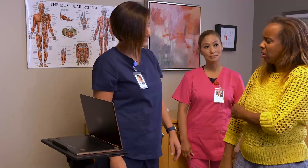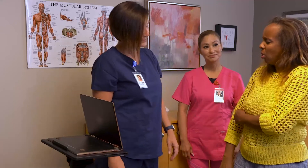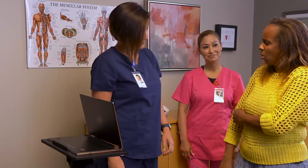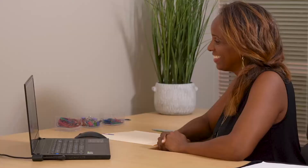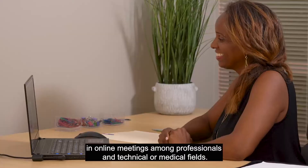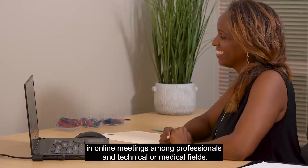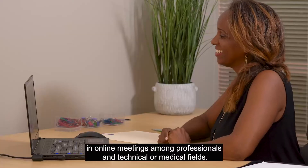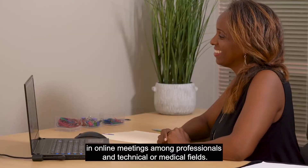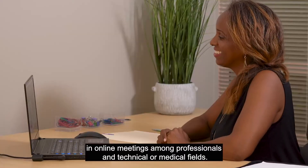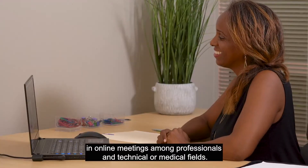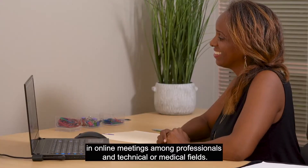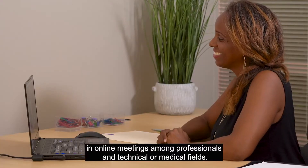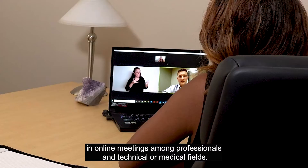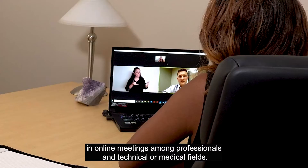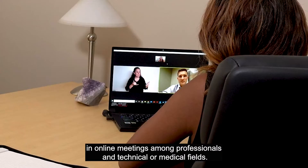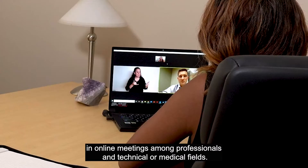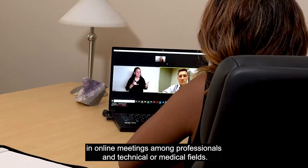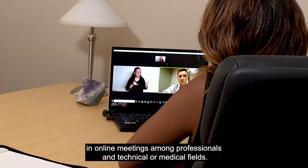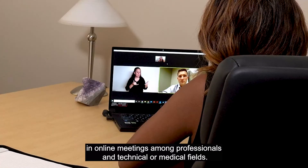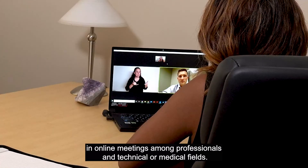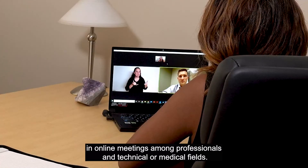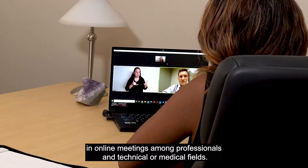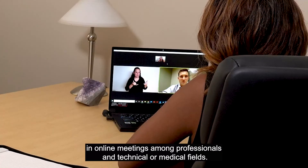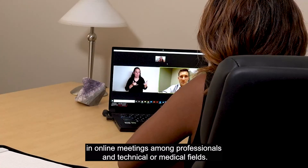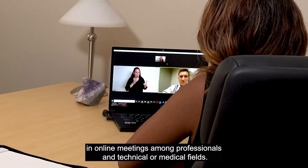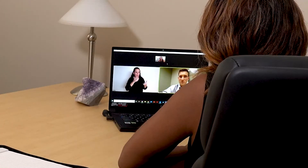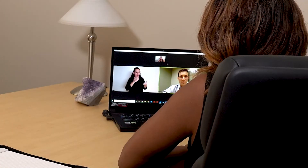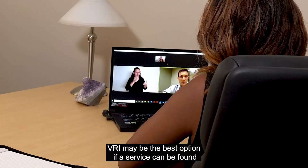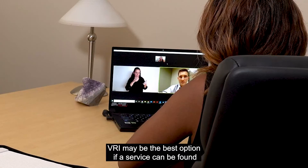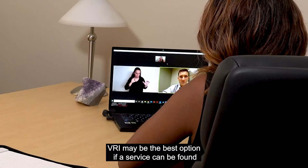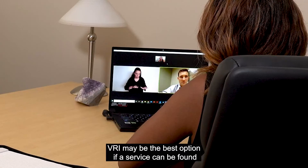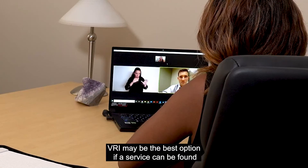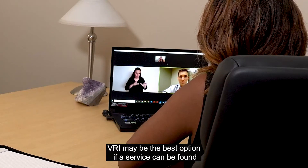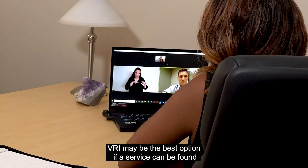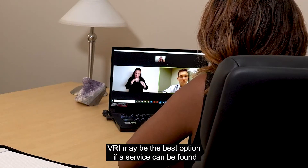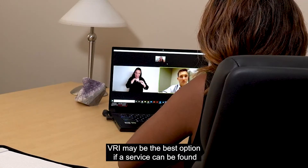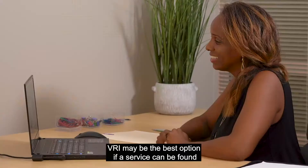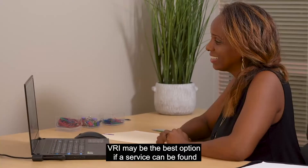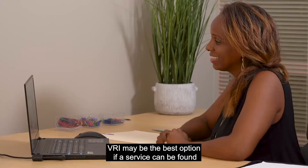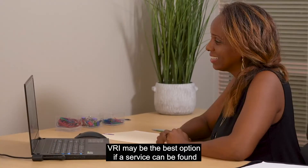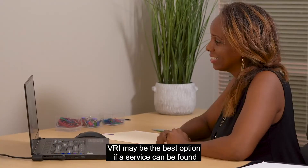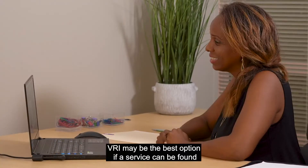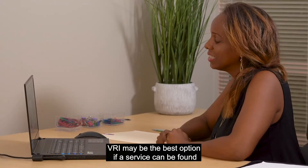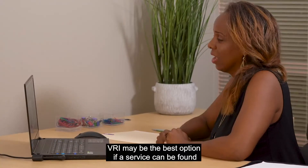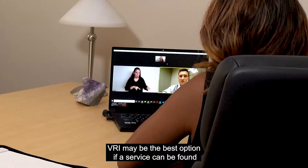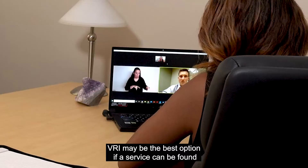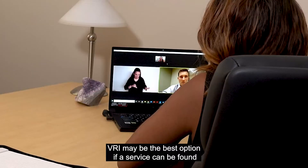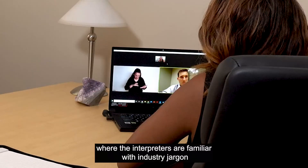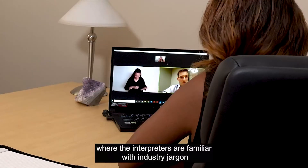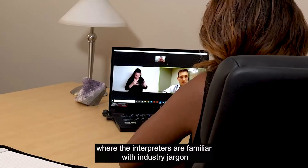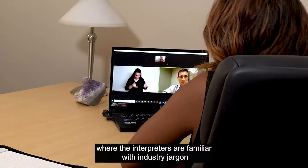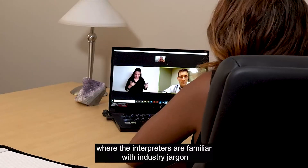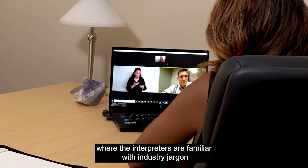situation. In online meetings among professionals in technical or medical fields, VRI may be the best option if a service can be